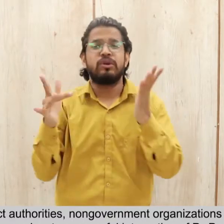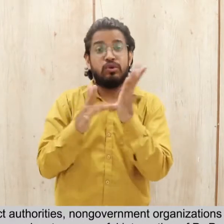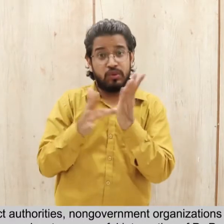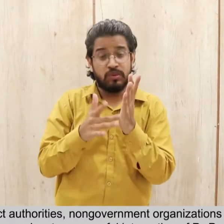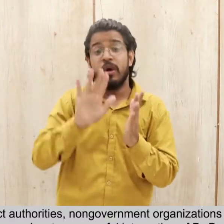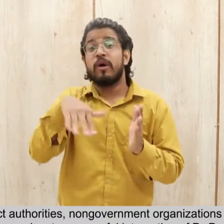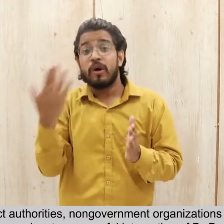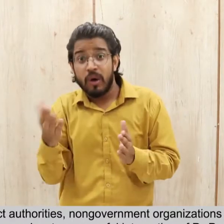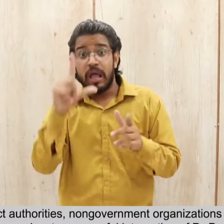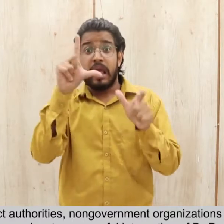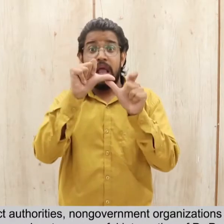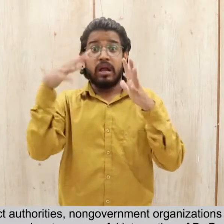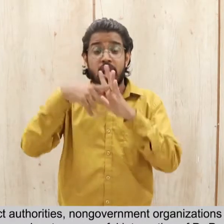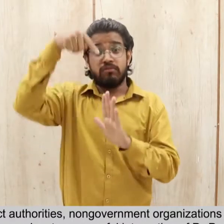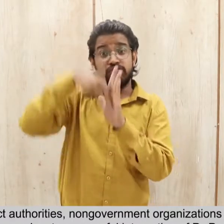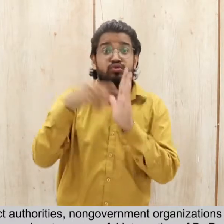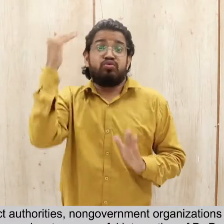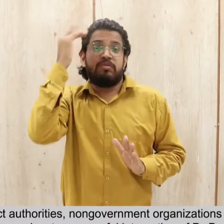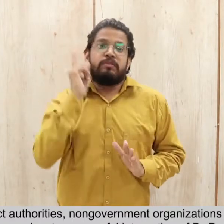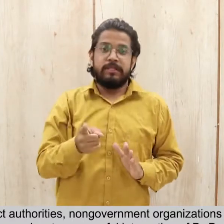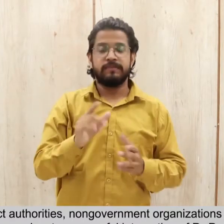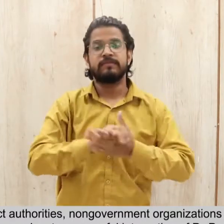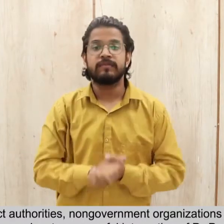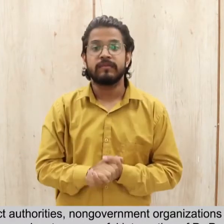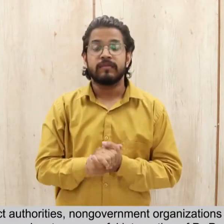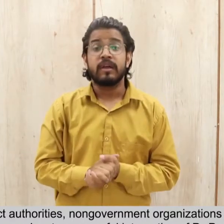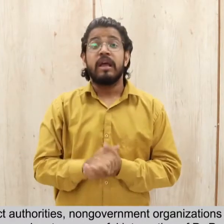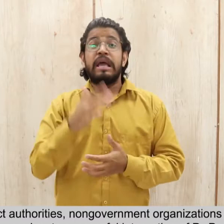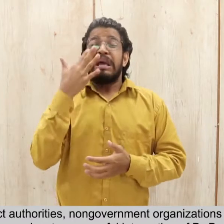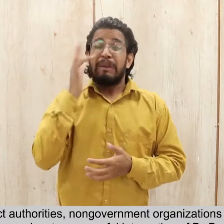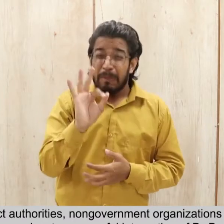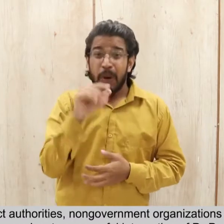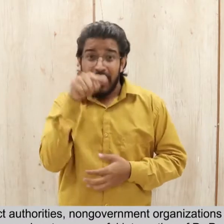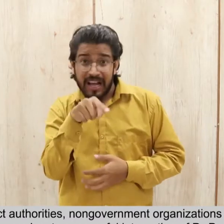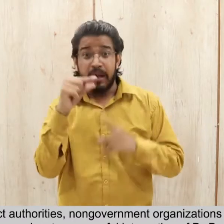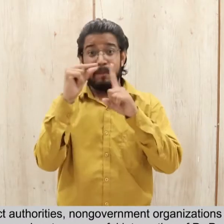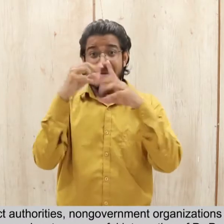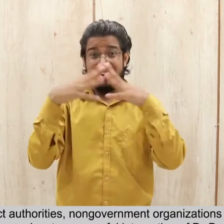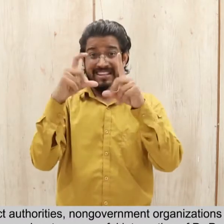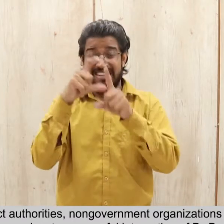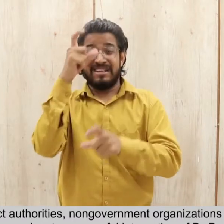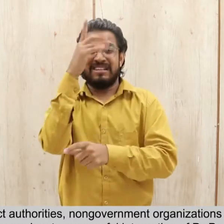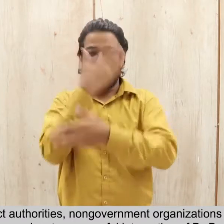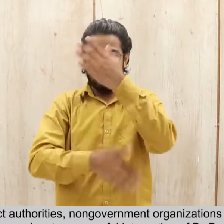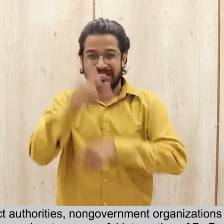non-government organizations involved in social engineering and advocacy are key to successful integration